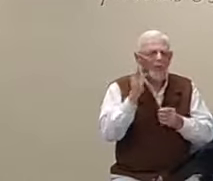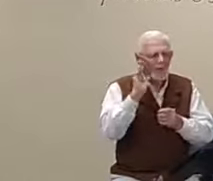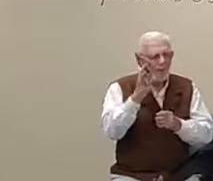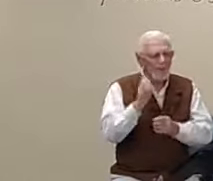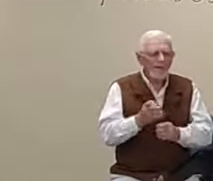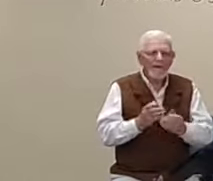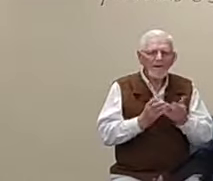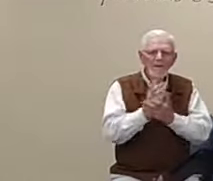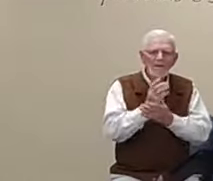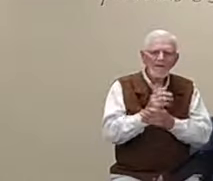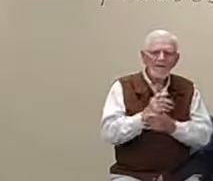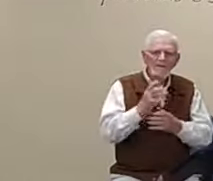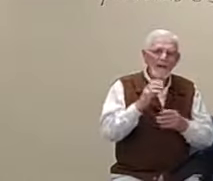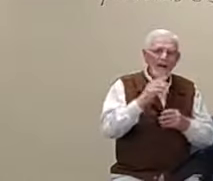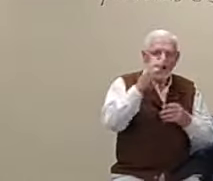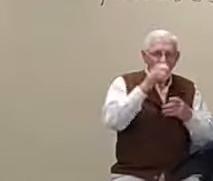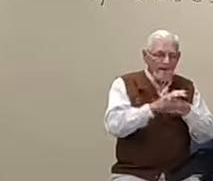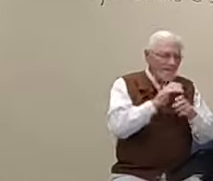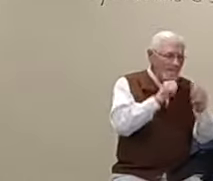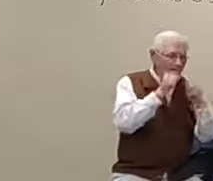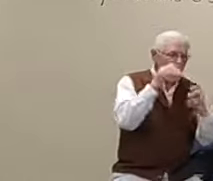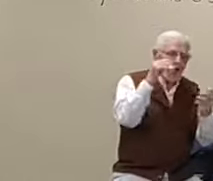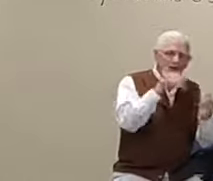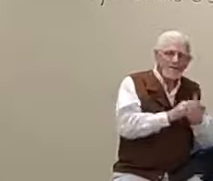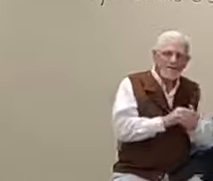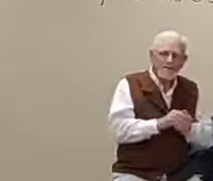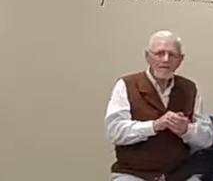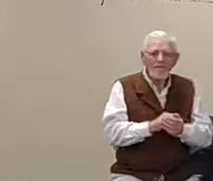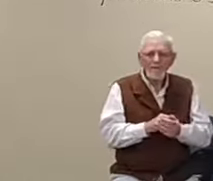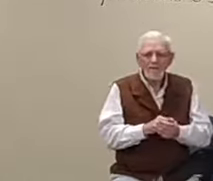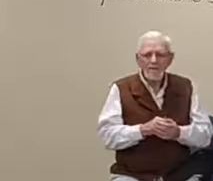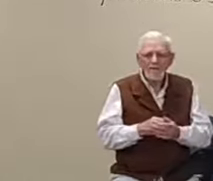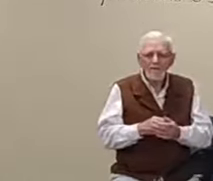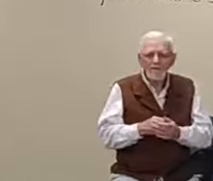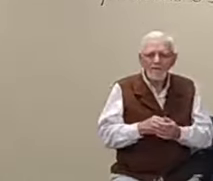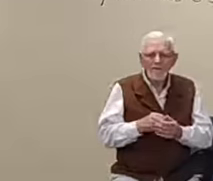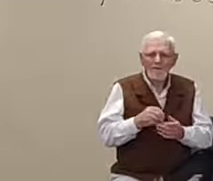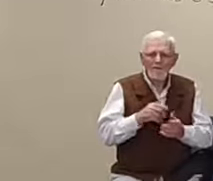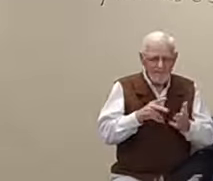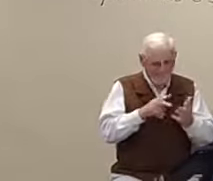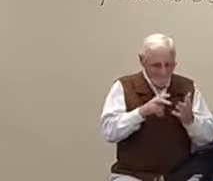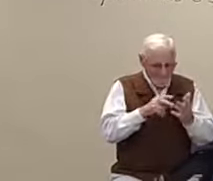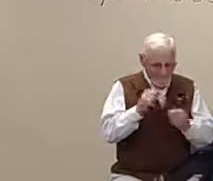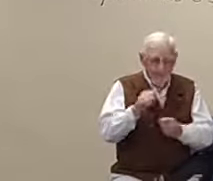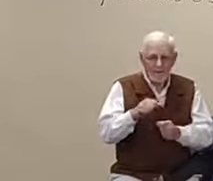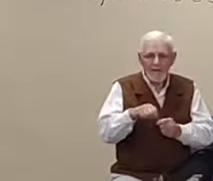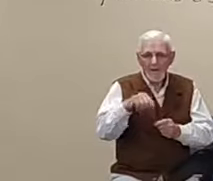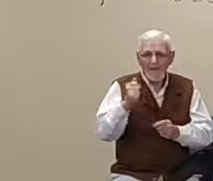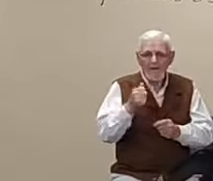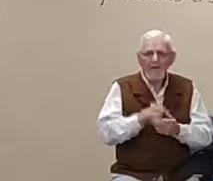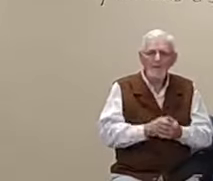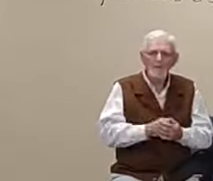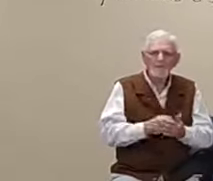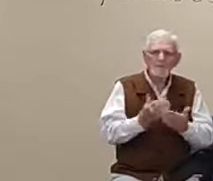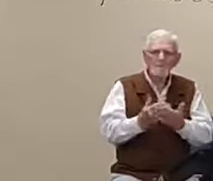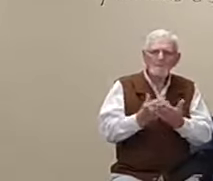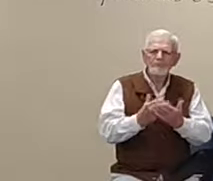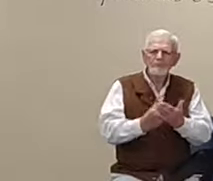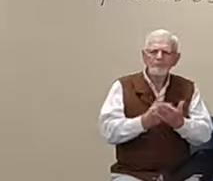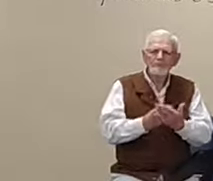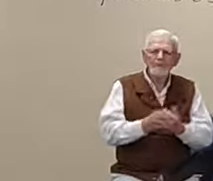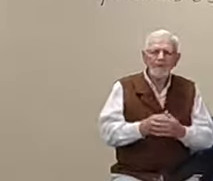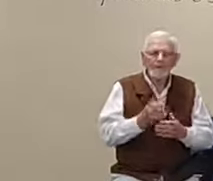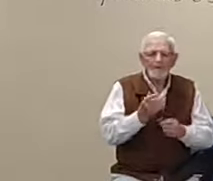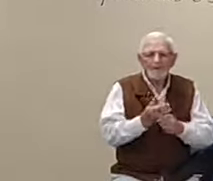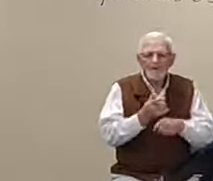My husband's drinking again. I don't know. And I've got verses. I got all these things. I can go into a discourse. And